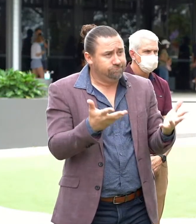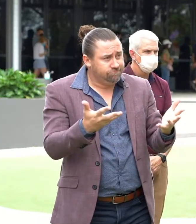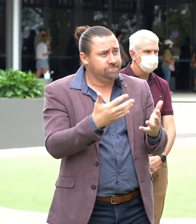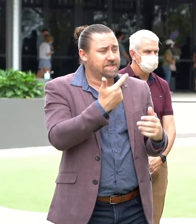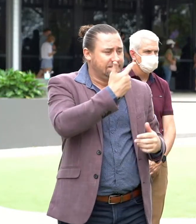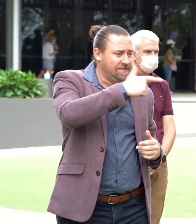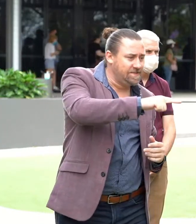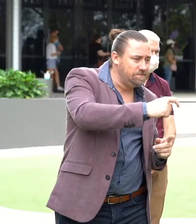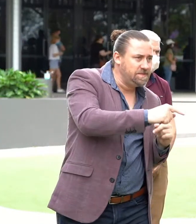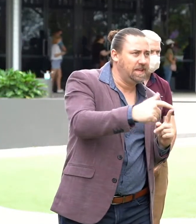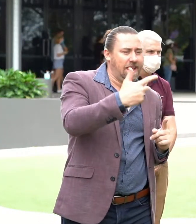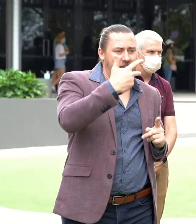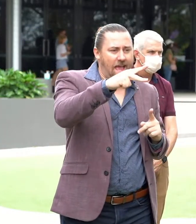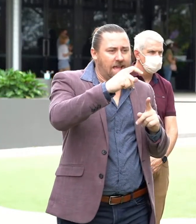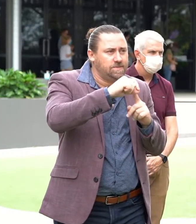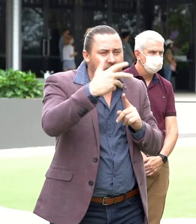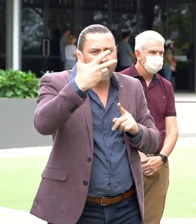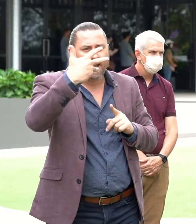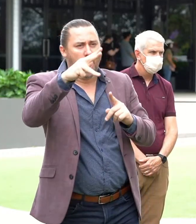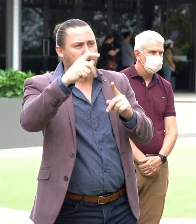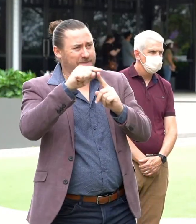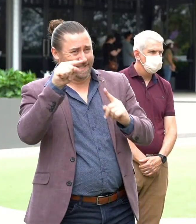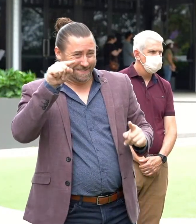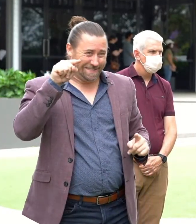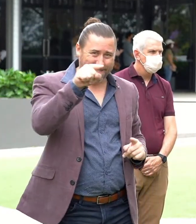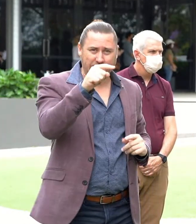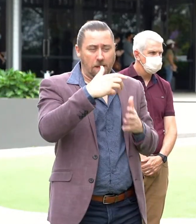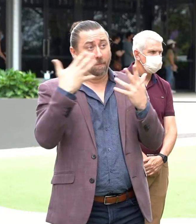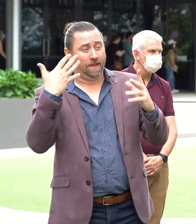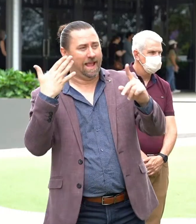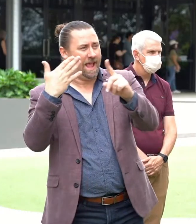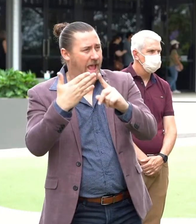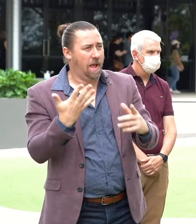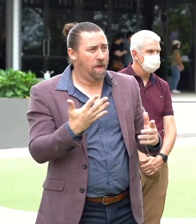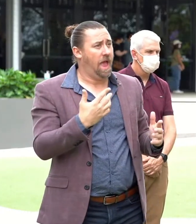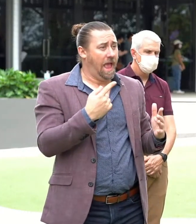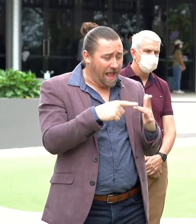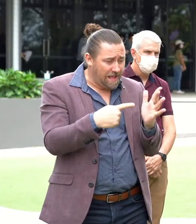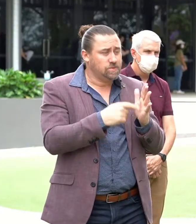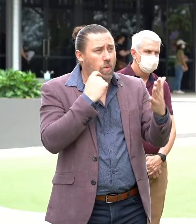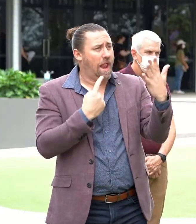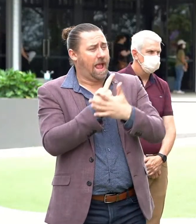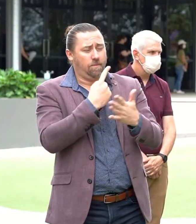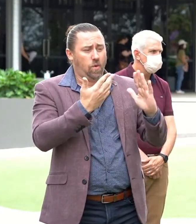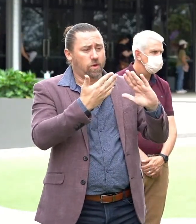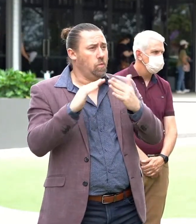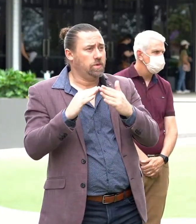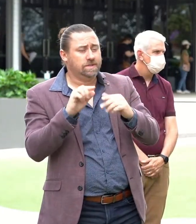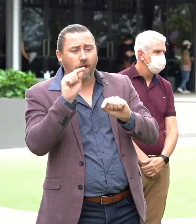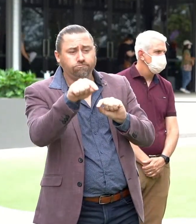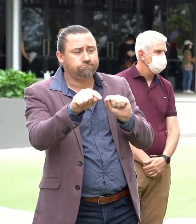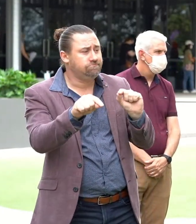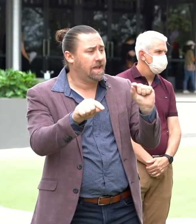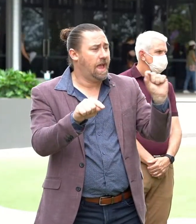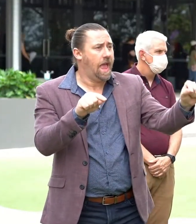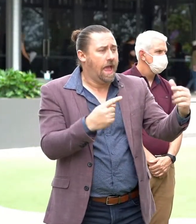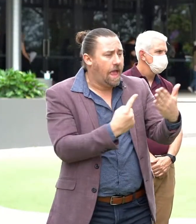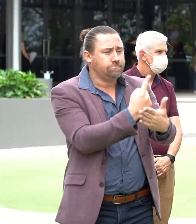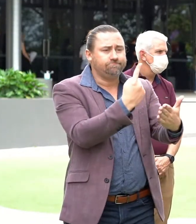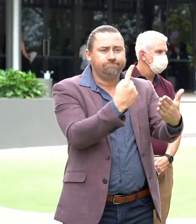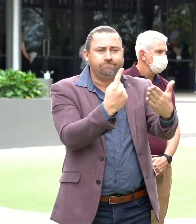80, then 90, COVID very much will come into the community, making vaccination critical. The